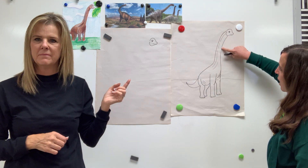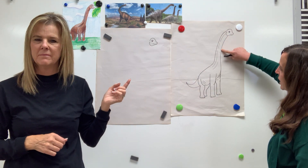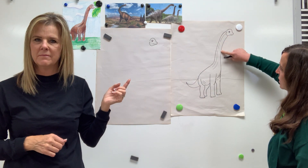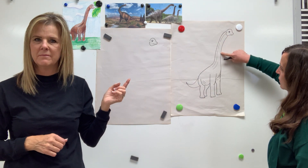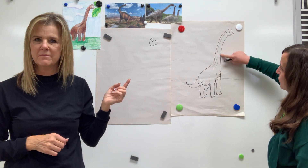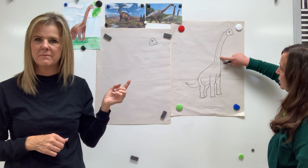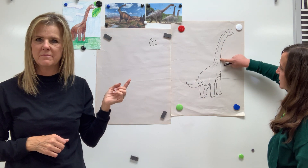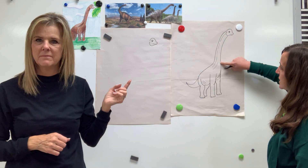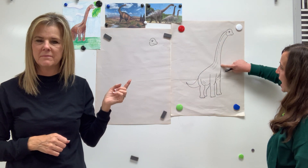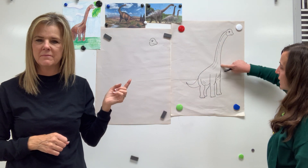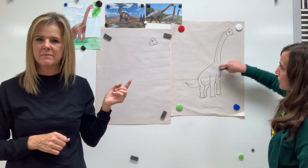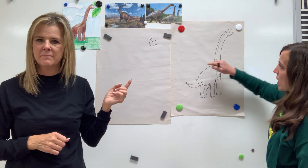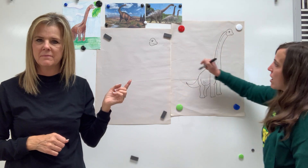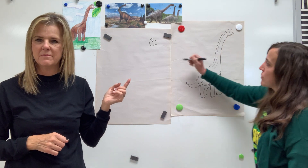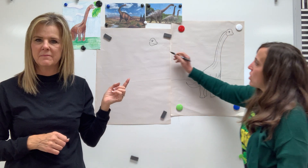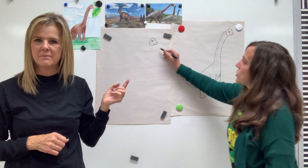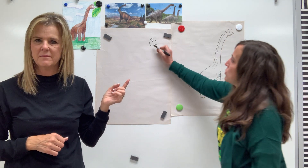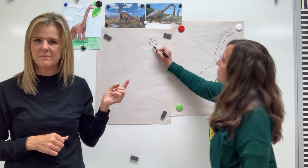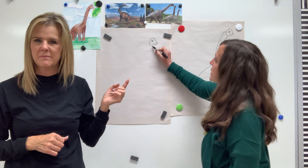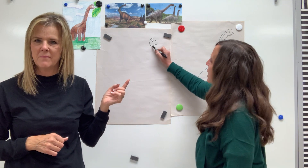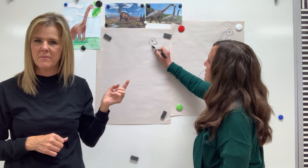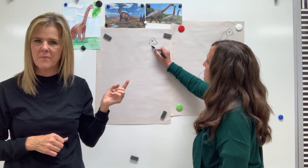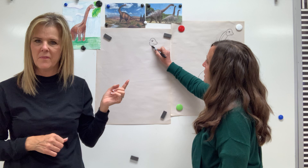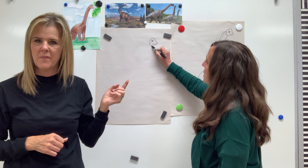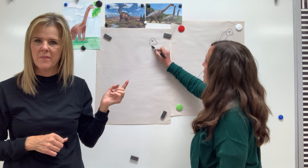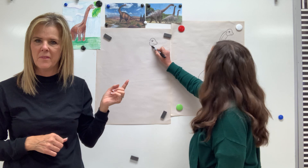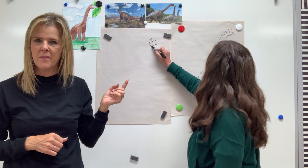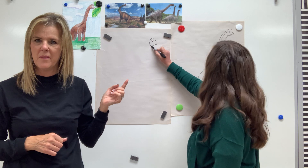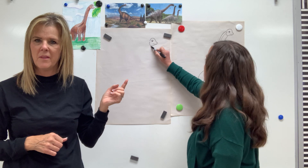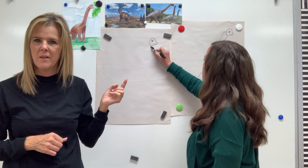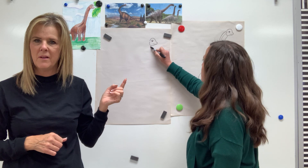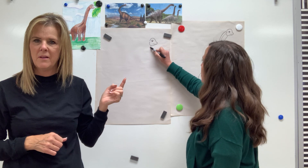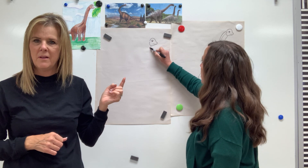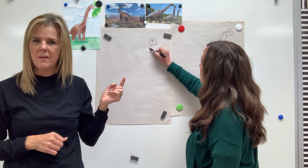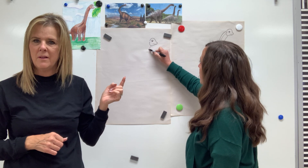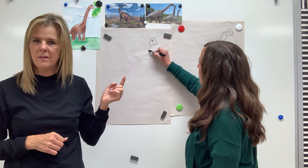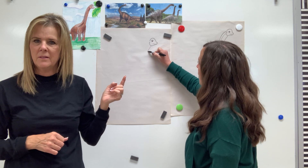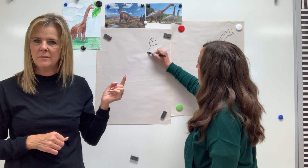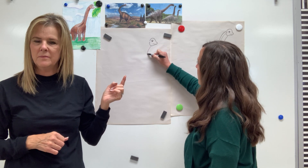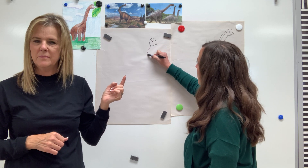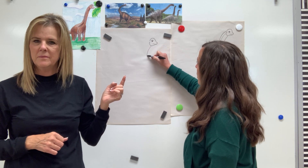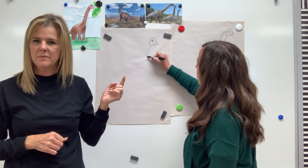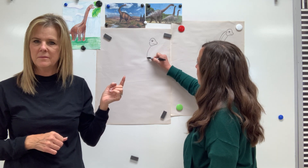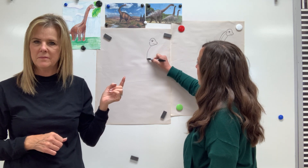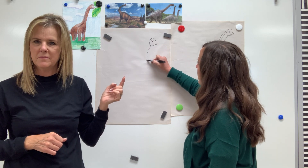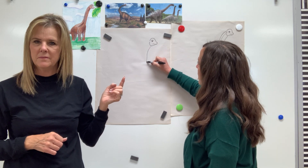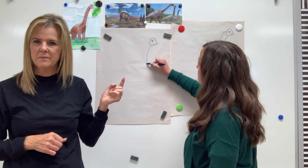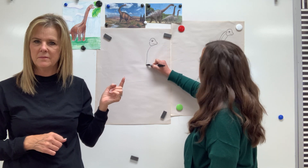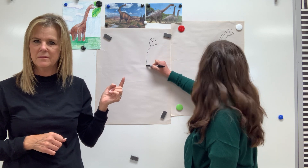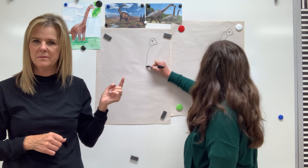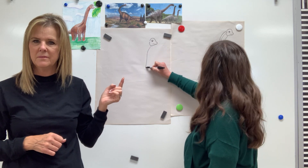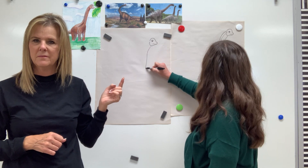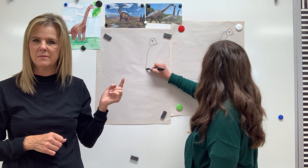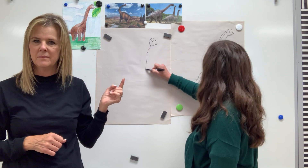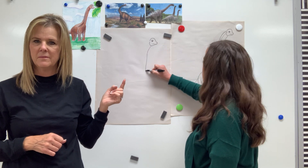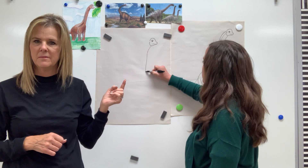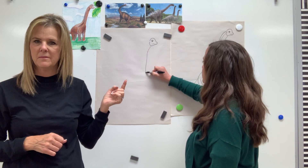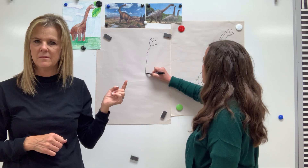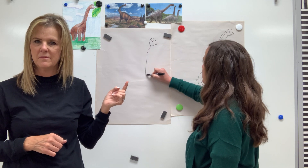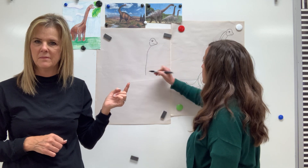curve line for his neck for however long you want the neck to be. So I'm gonna start here and make a curve line that comes